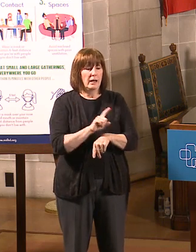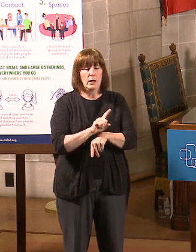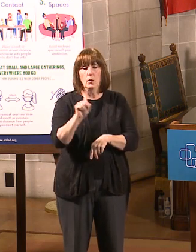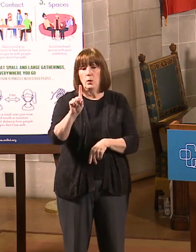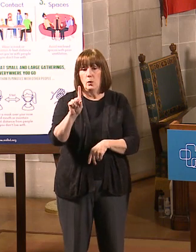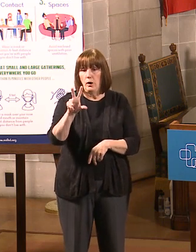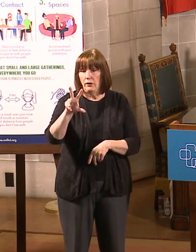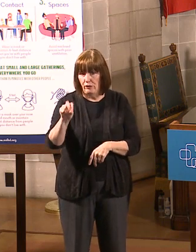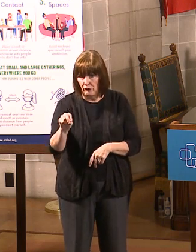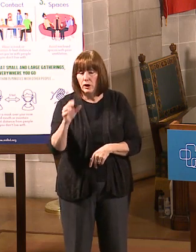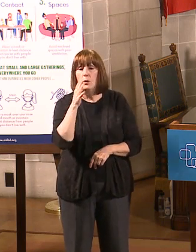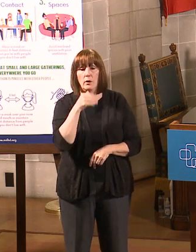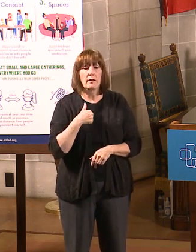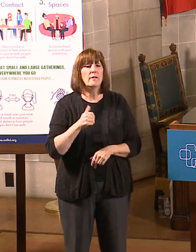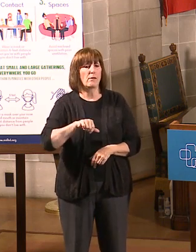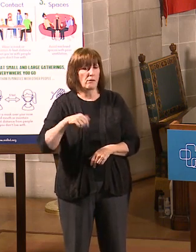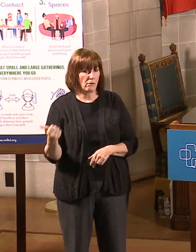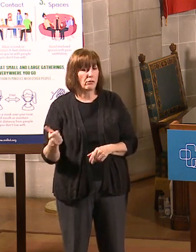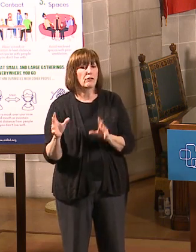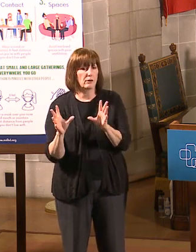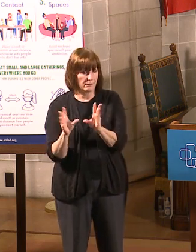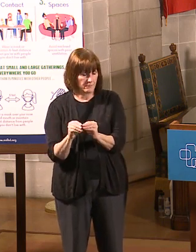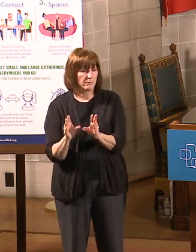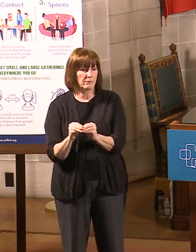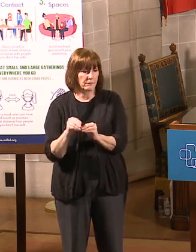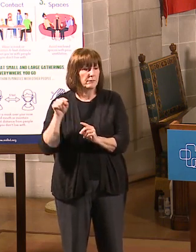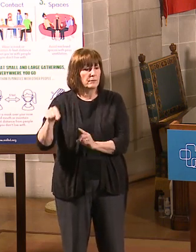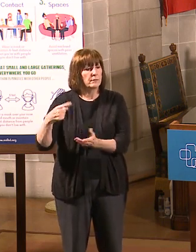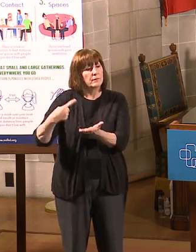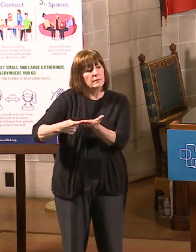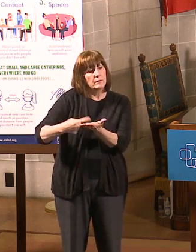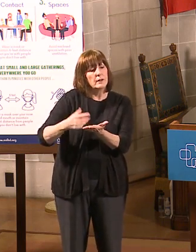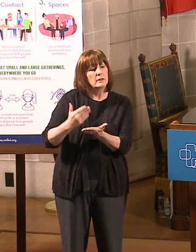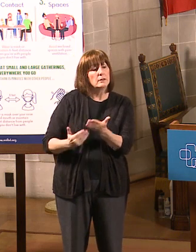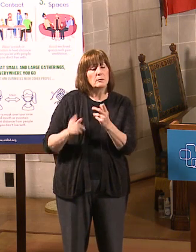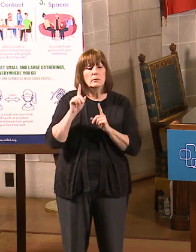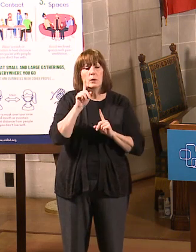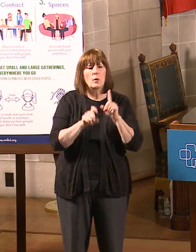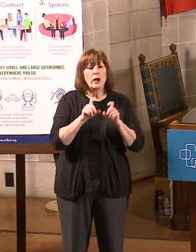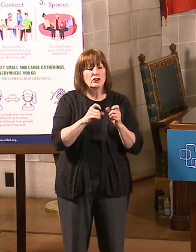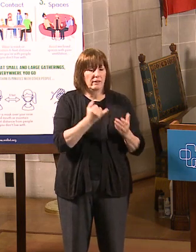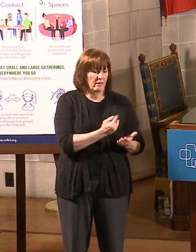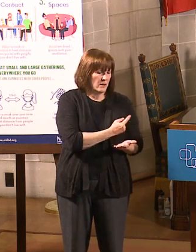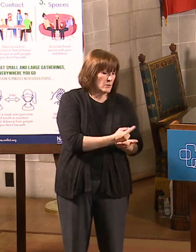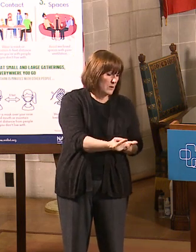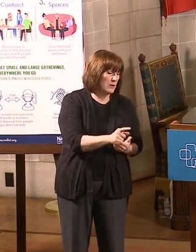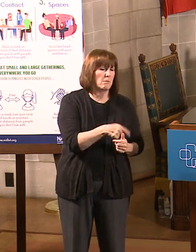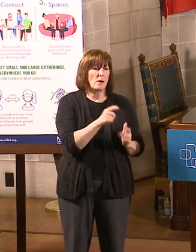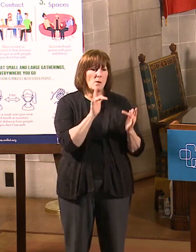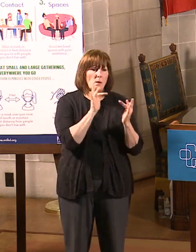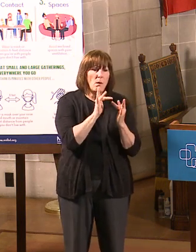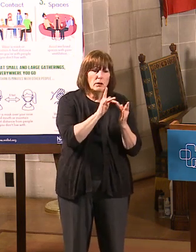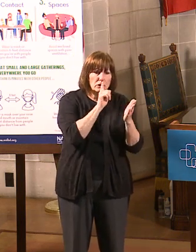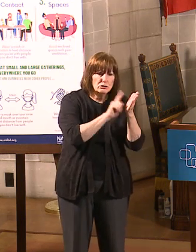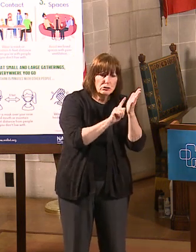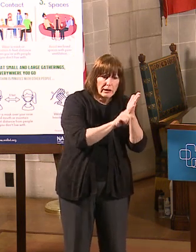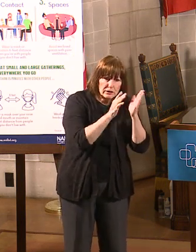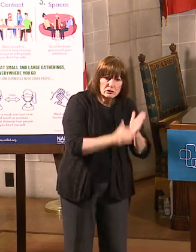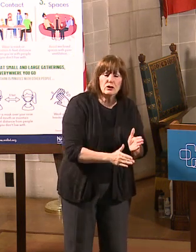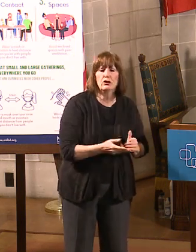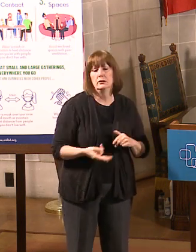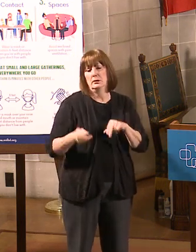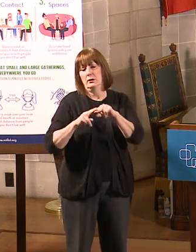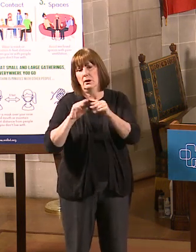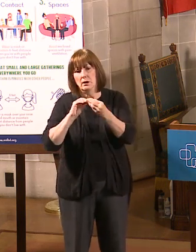p.m., we will be having another press briefing. And in that, we will talk about some of the questions that were raised earlier this week with regard to contact tracing. With the increasing number